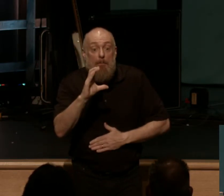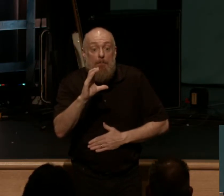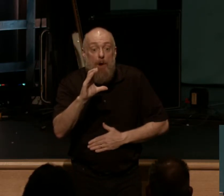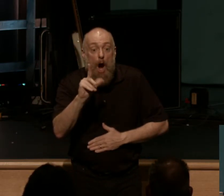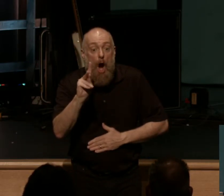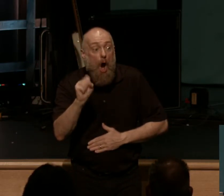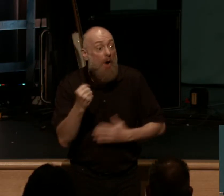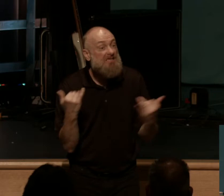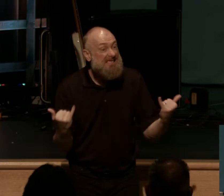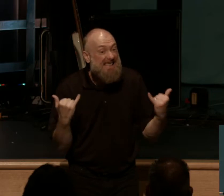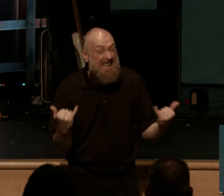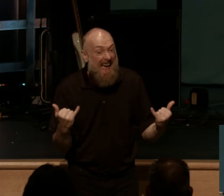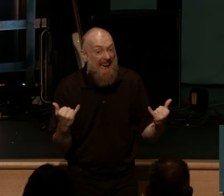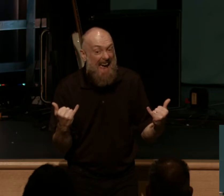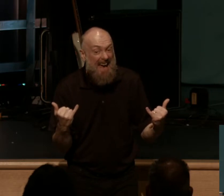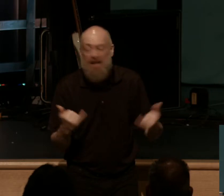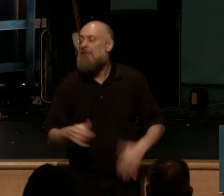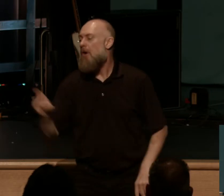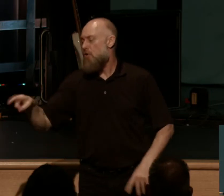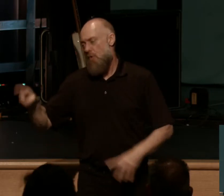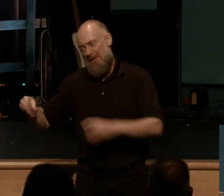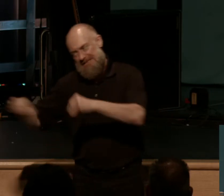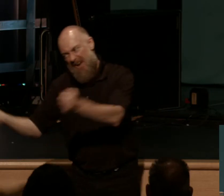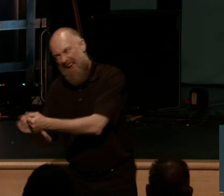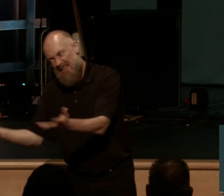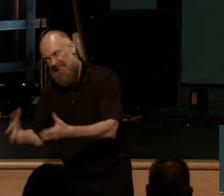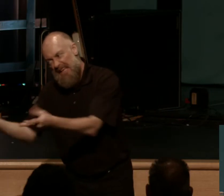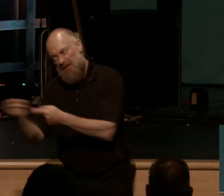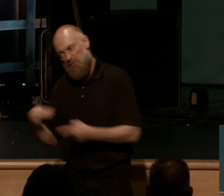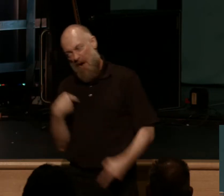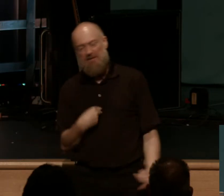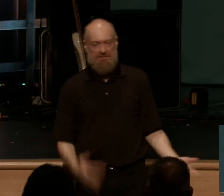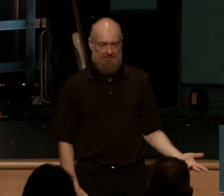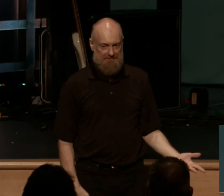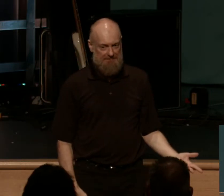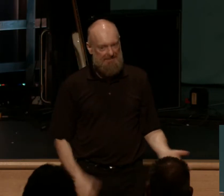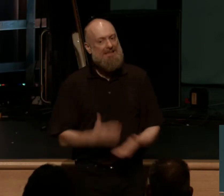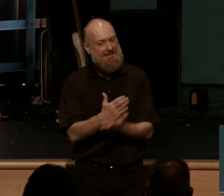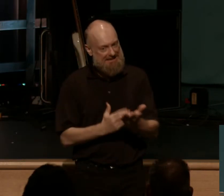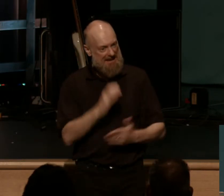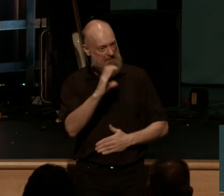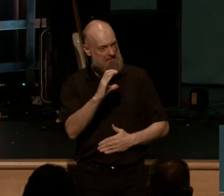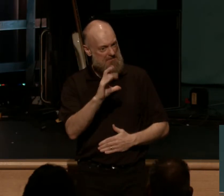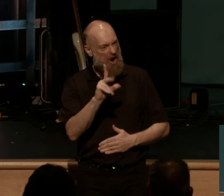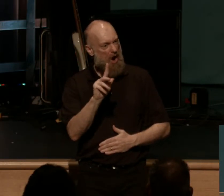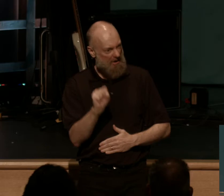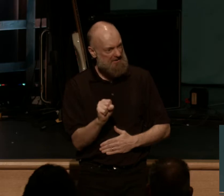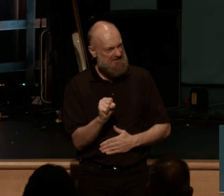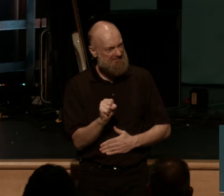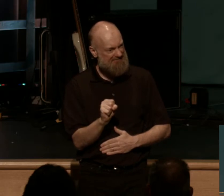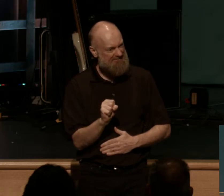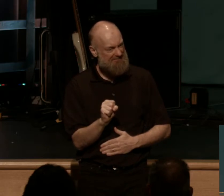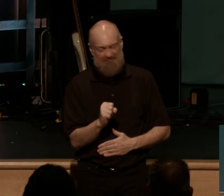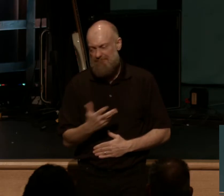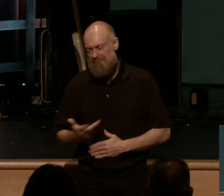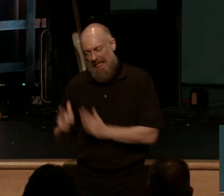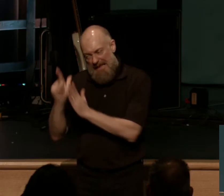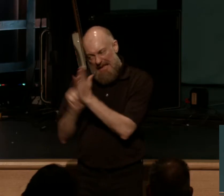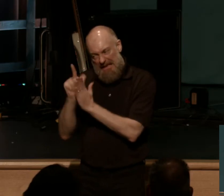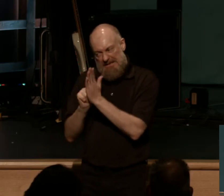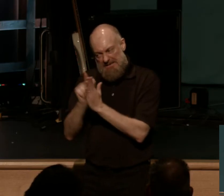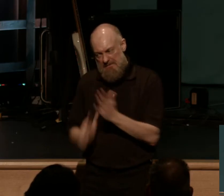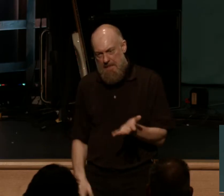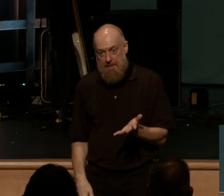people have taken these verses and tried to enforce them on the church with a strict spiritually abusive legalism. Now